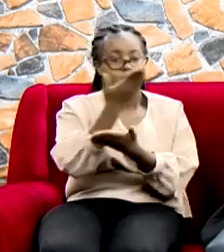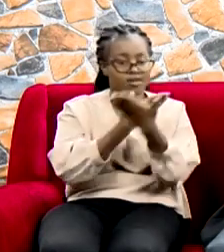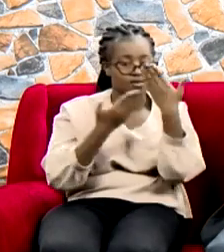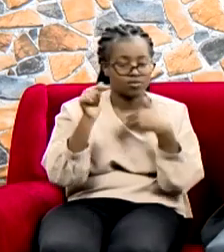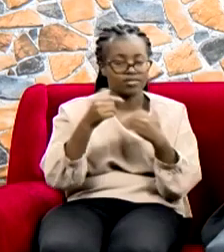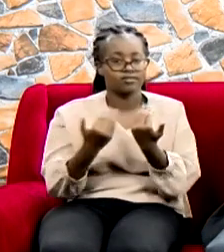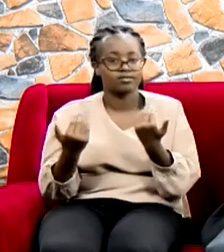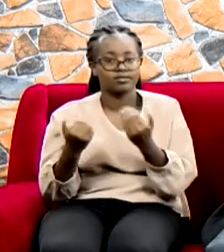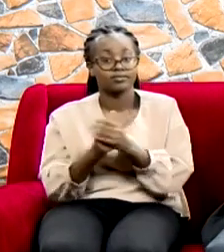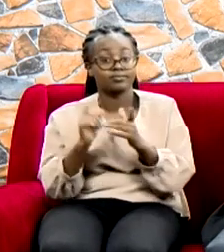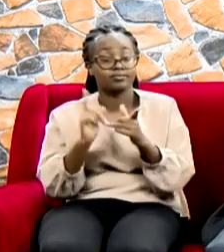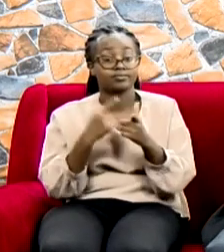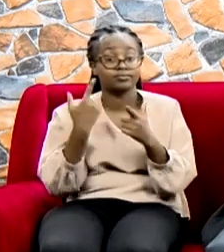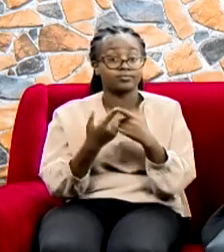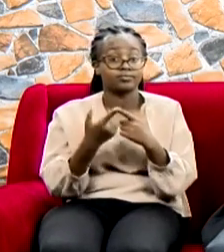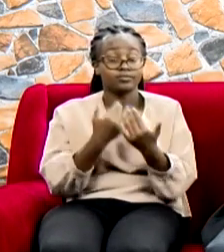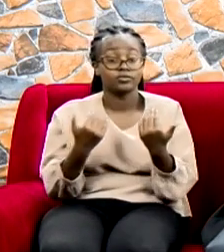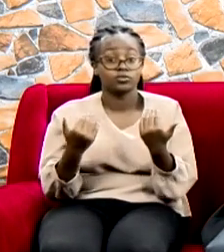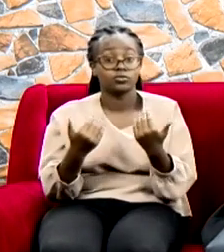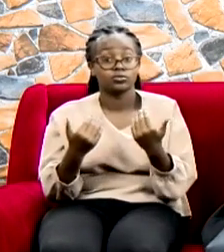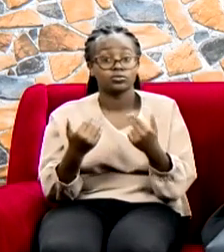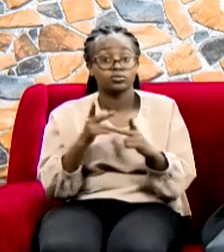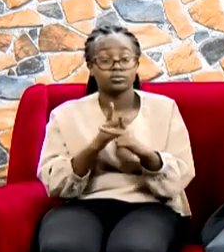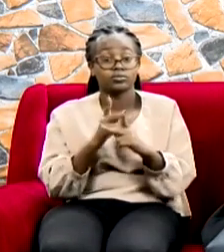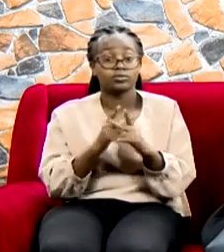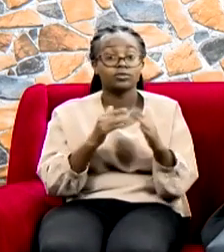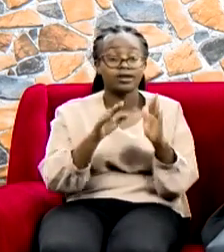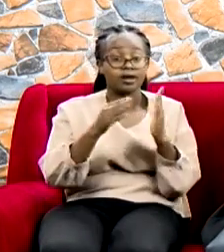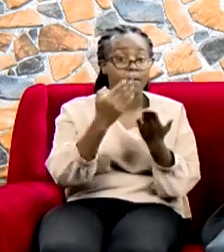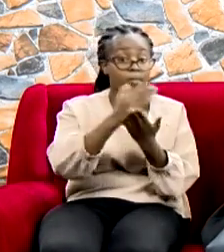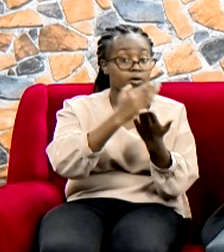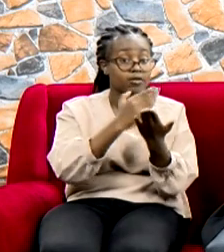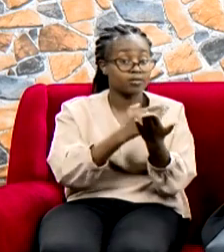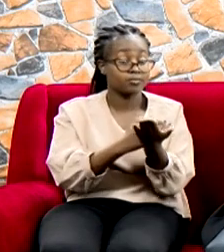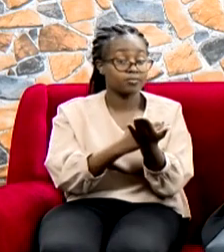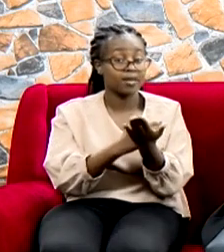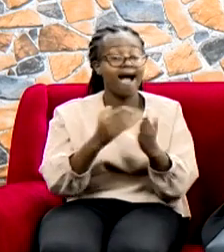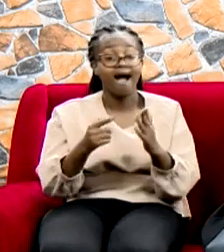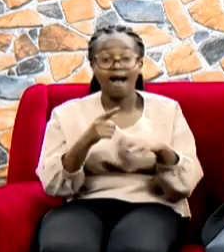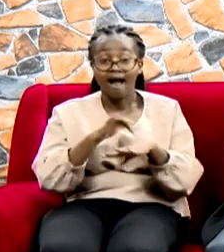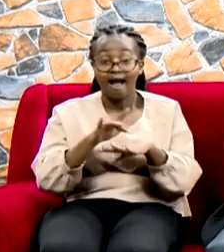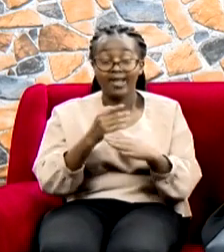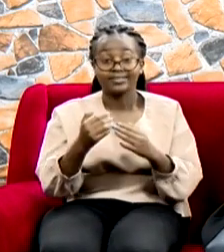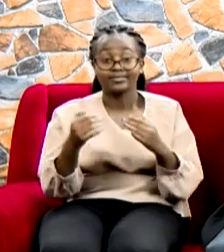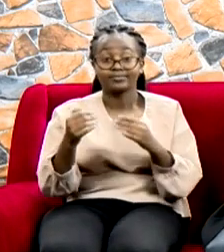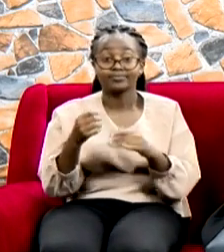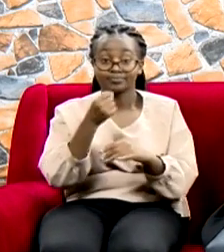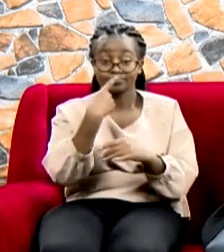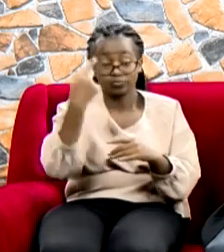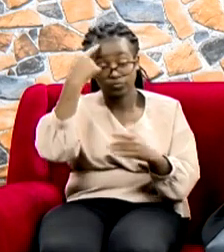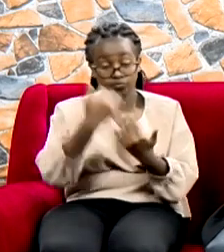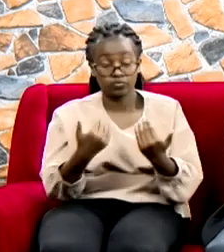child. And then the child will be put on a program. So typically early intervention for children with